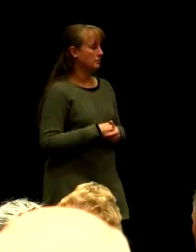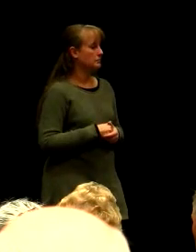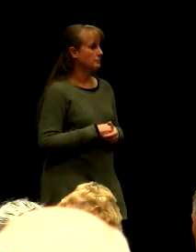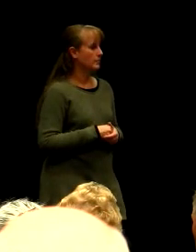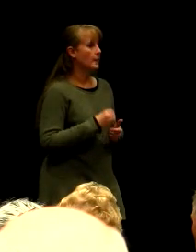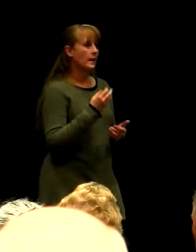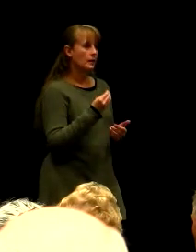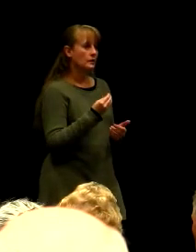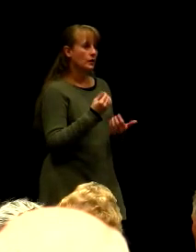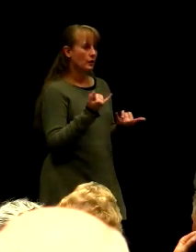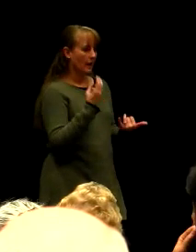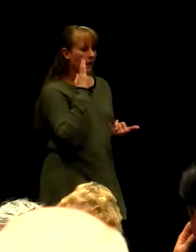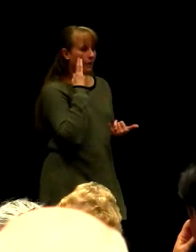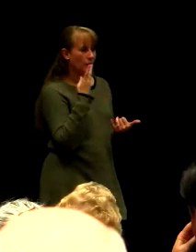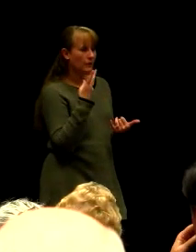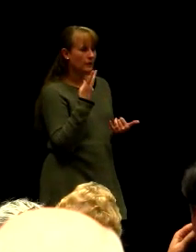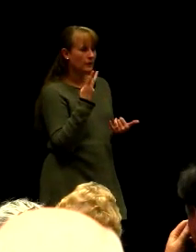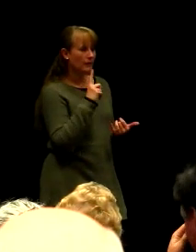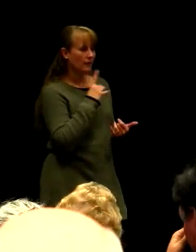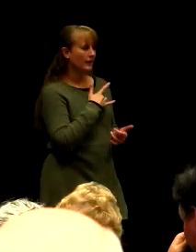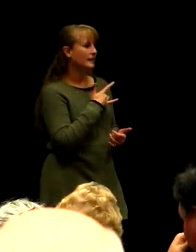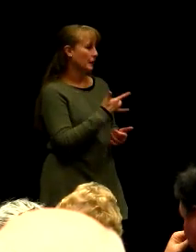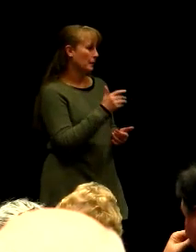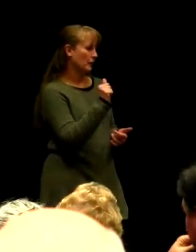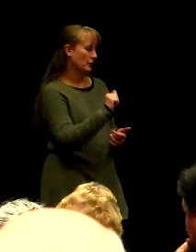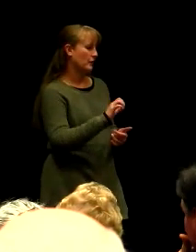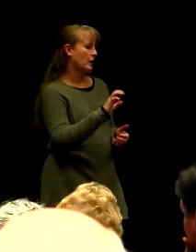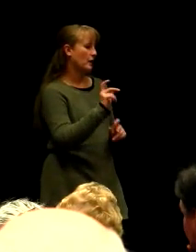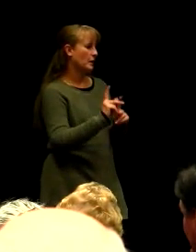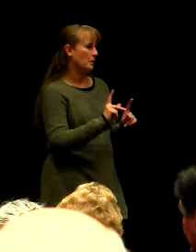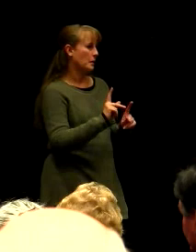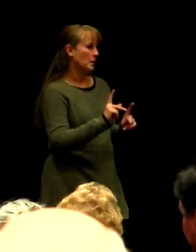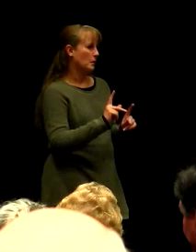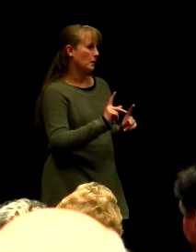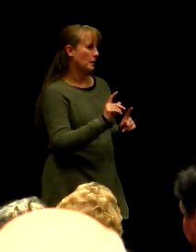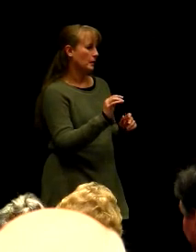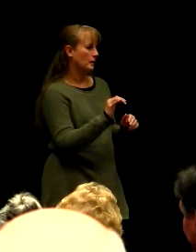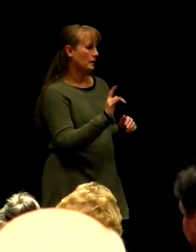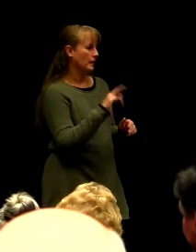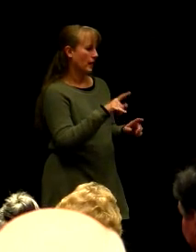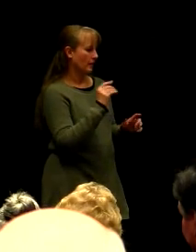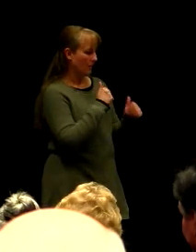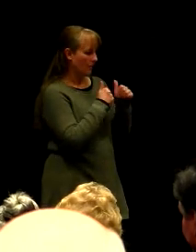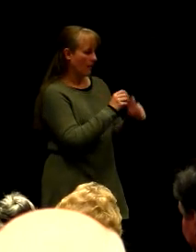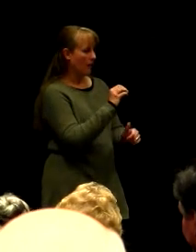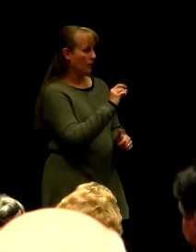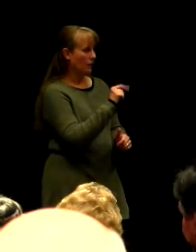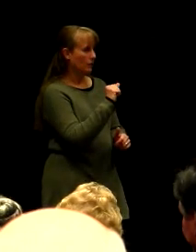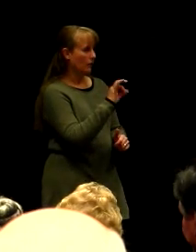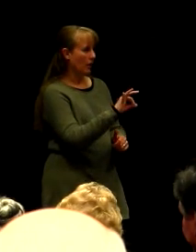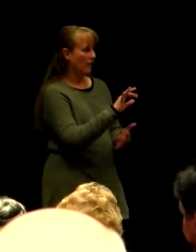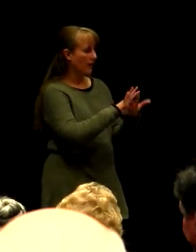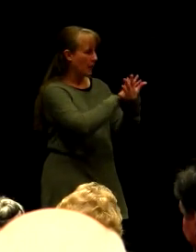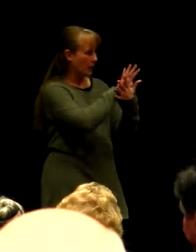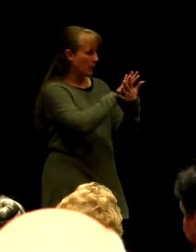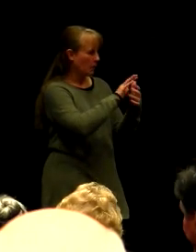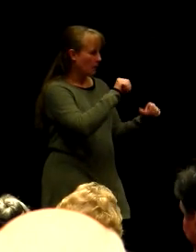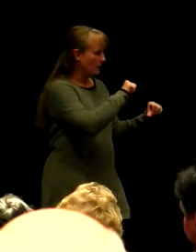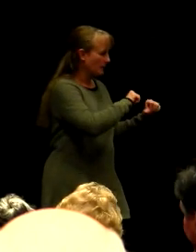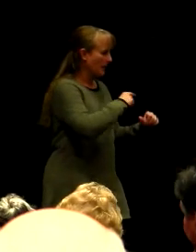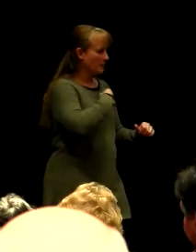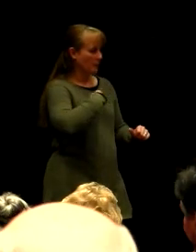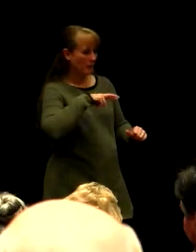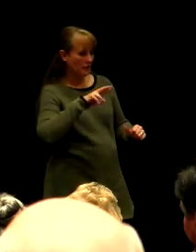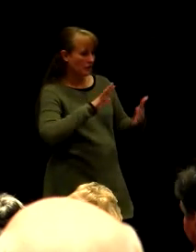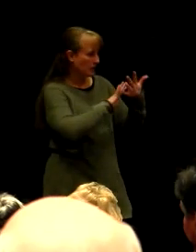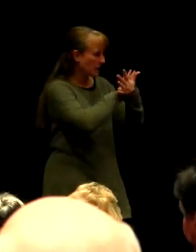so there you see, you know, very typical of Clark and people like Olaf Stapledon, a kind of blurring between science and religion.